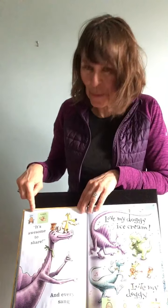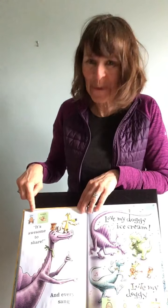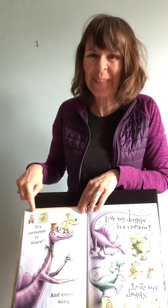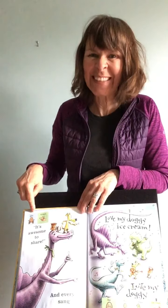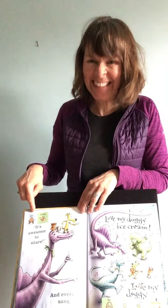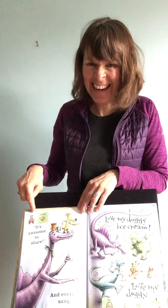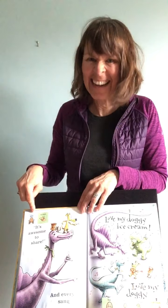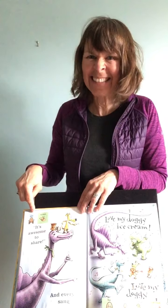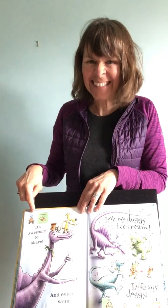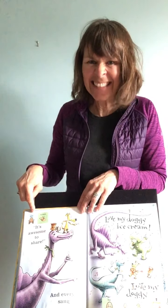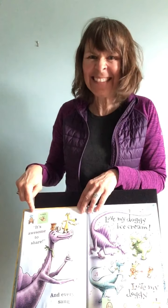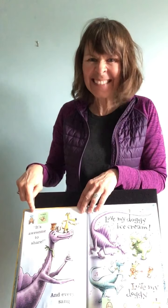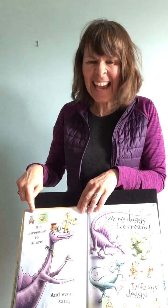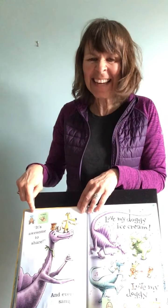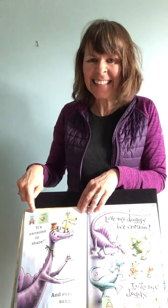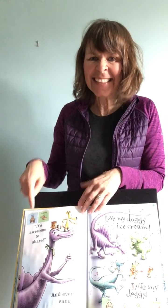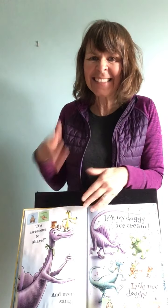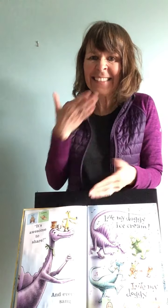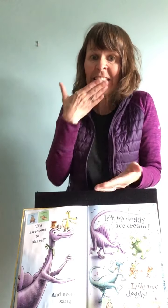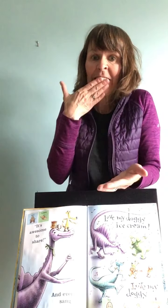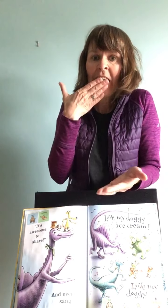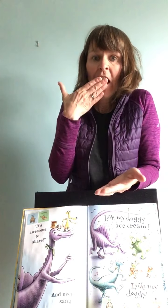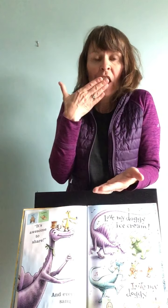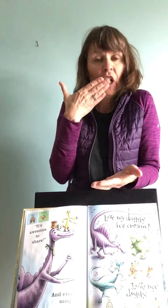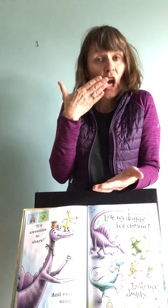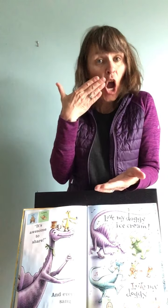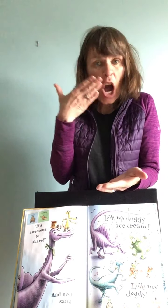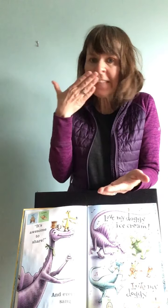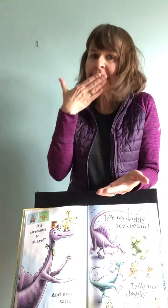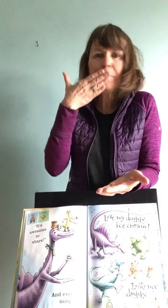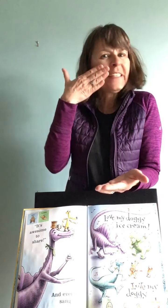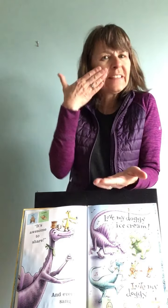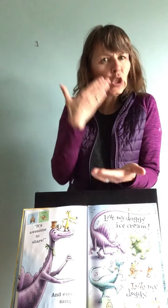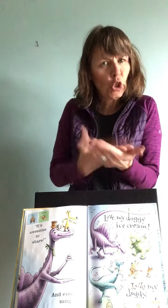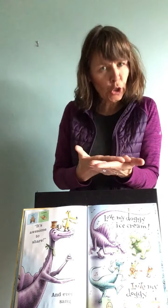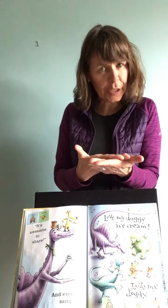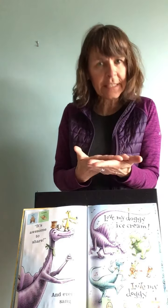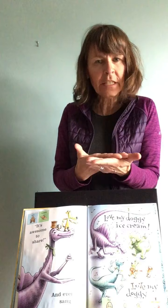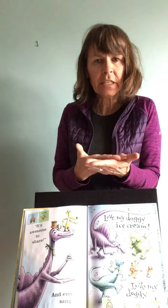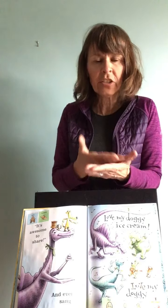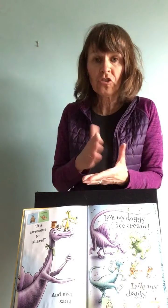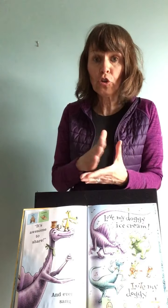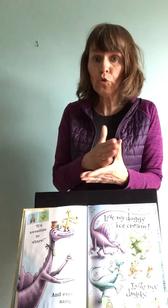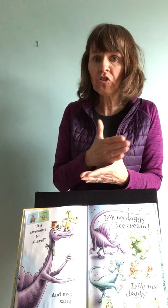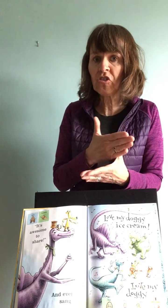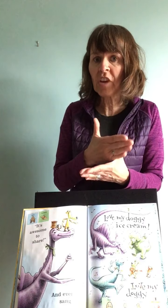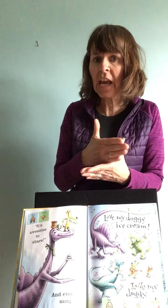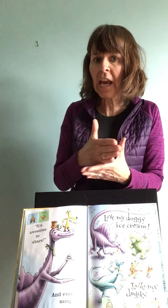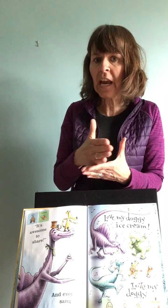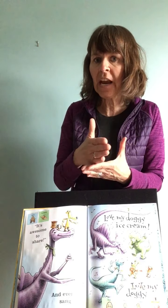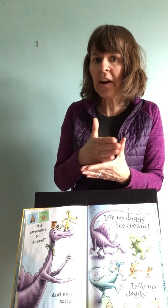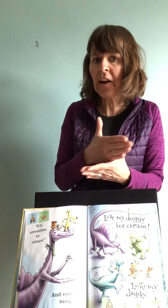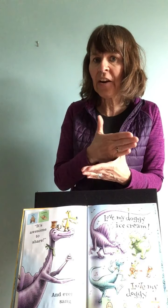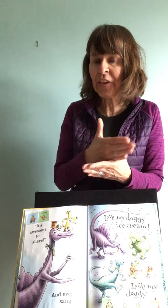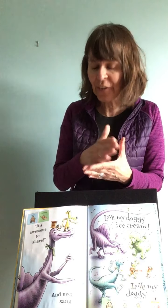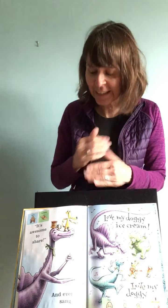Oh, yes. He said it's awesome. It's good to share your ice